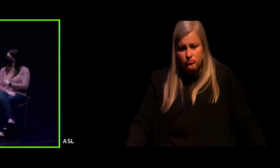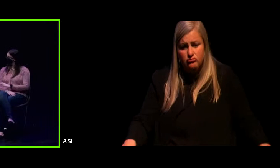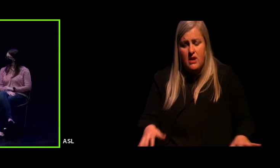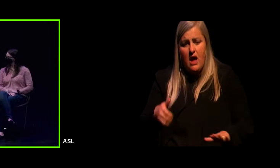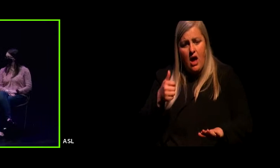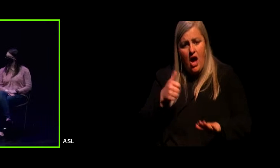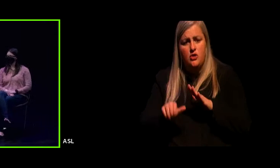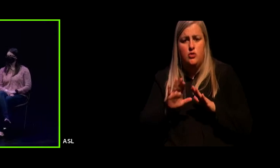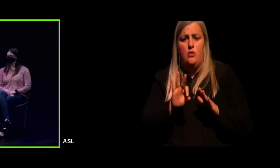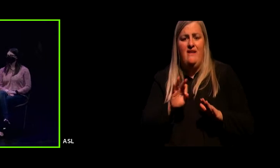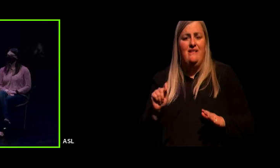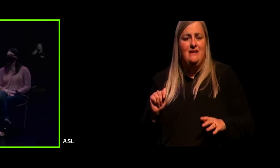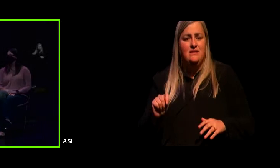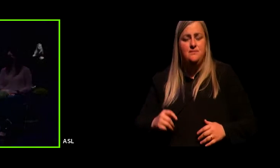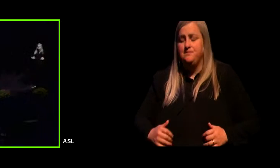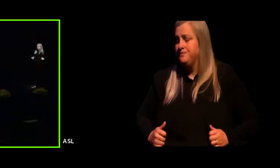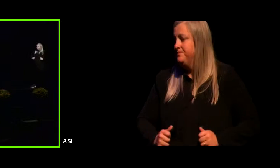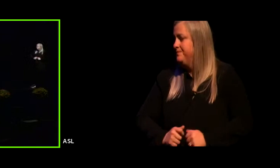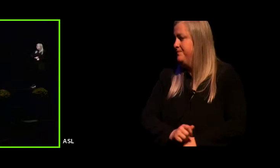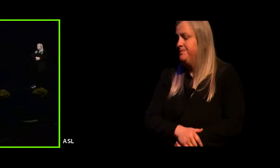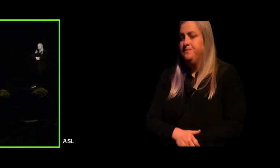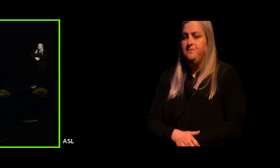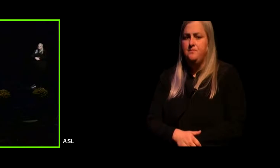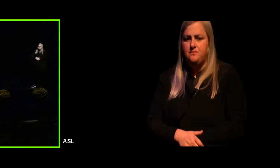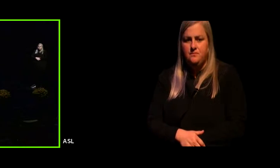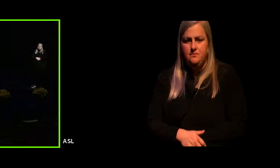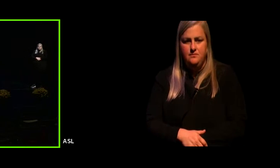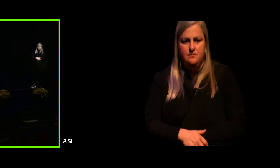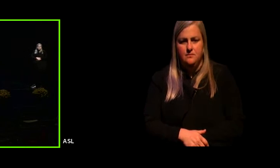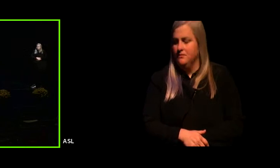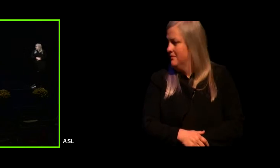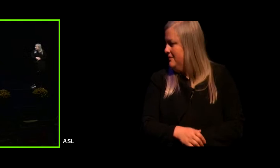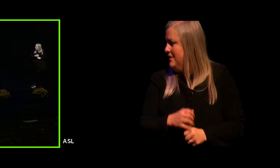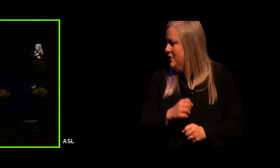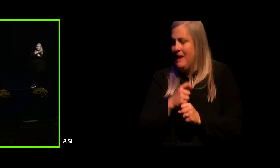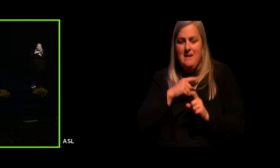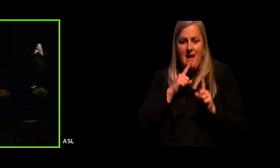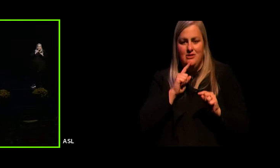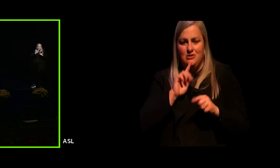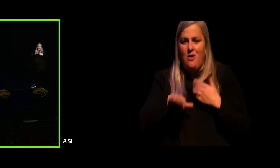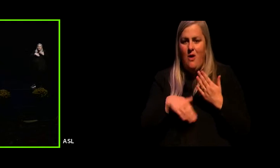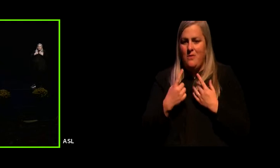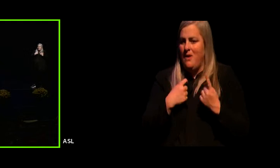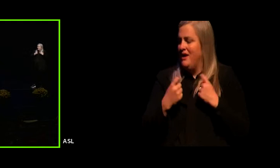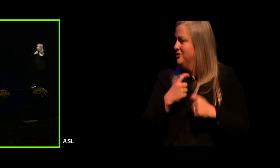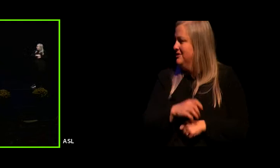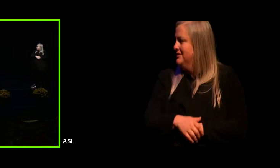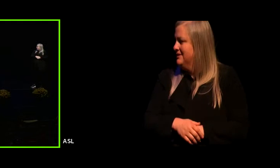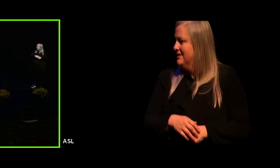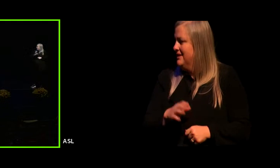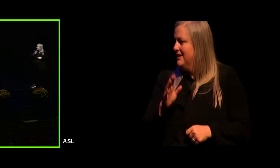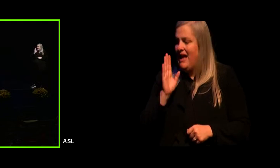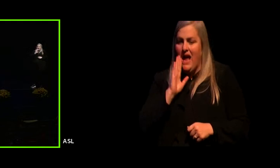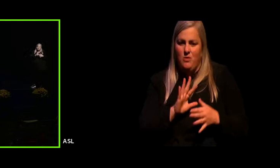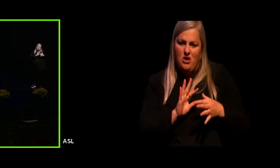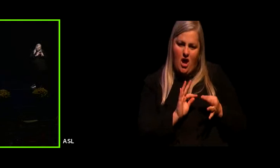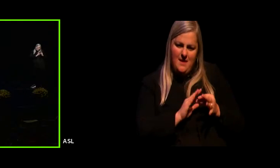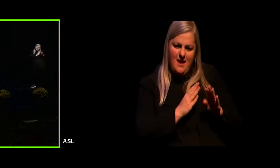to add anything? You're making me answer all the questions. And I'm going to give a little comment after every one of